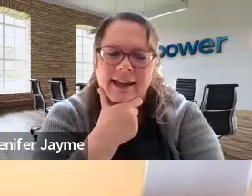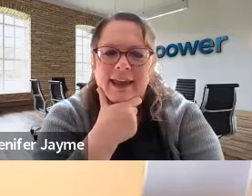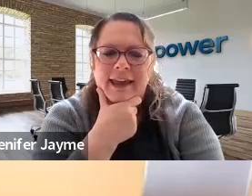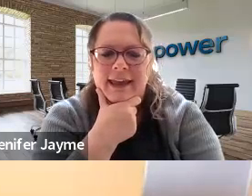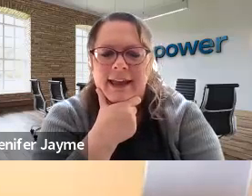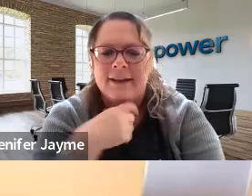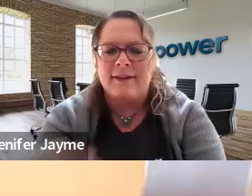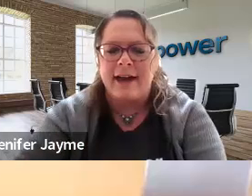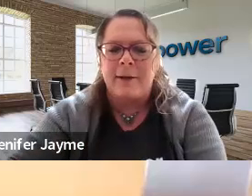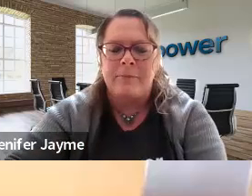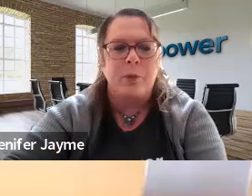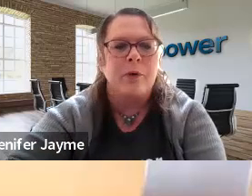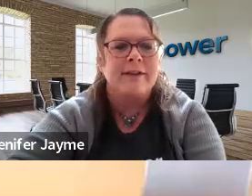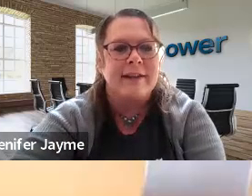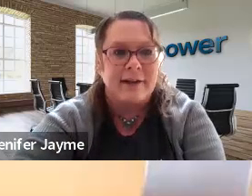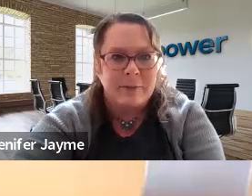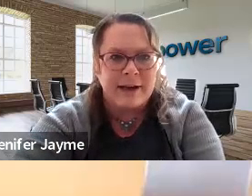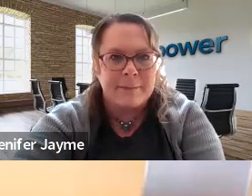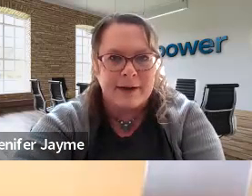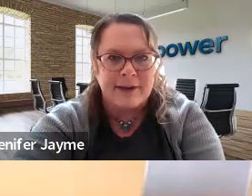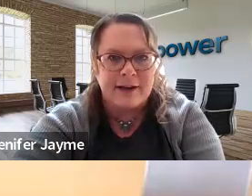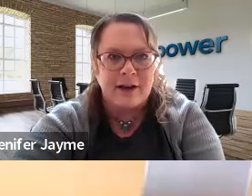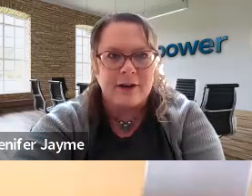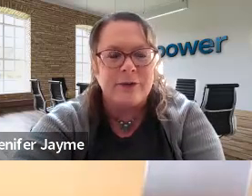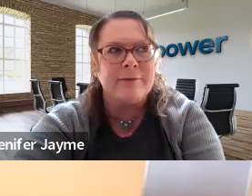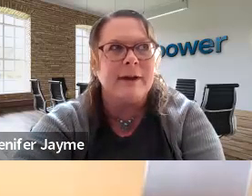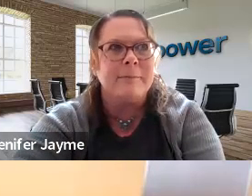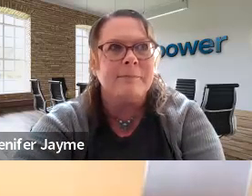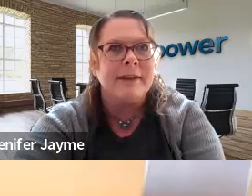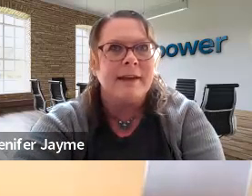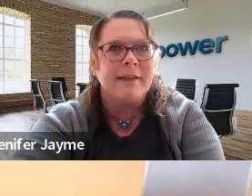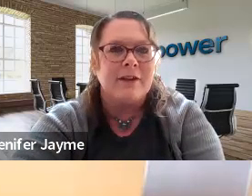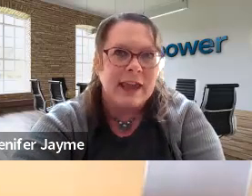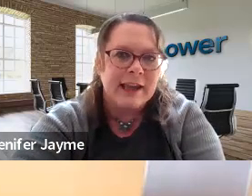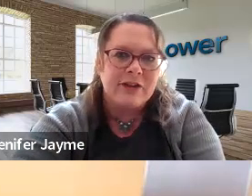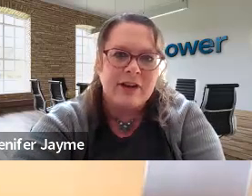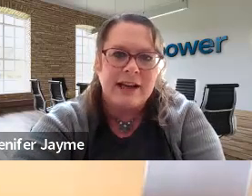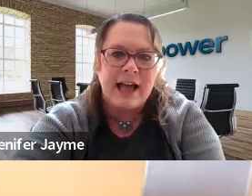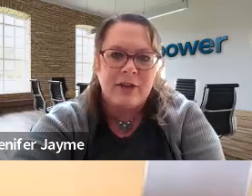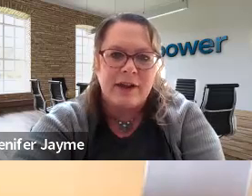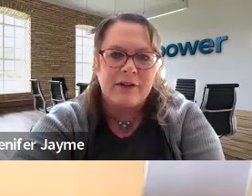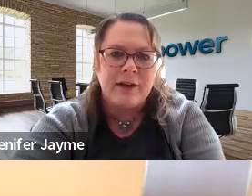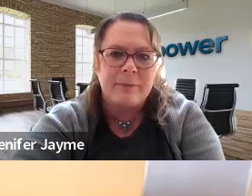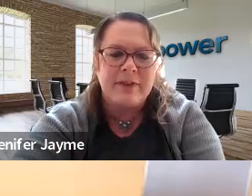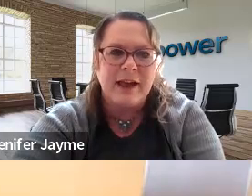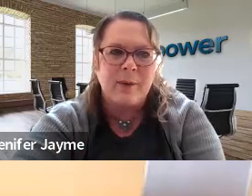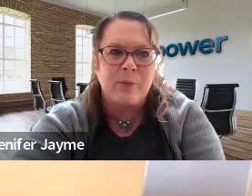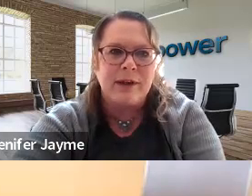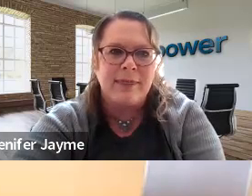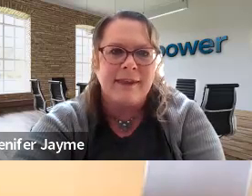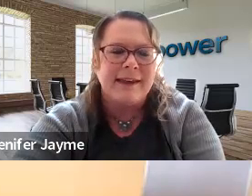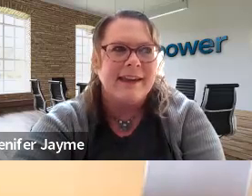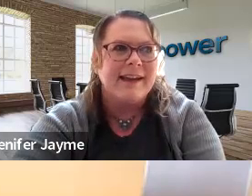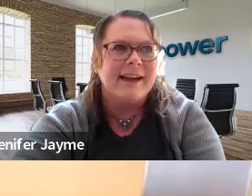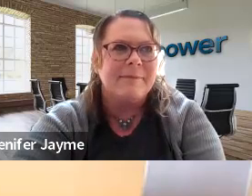ethnicity. And we want to see everybody benefit not only from the education and health outcomes that come